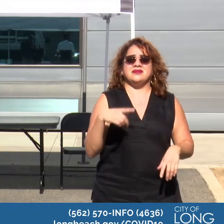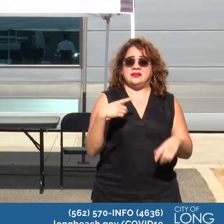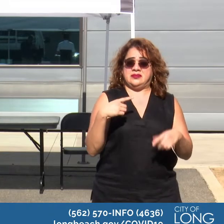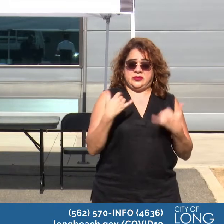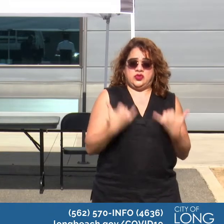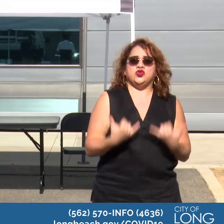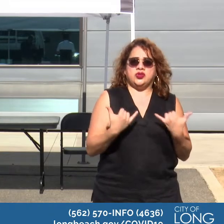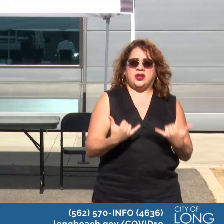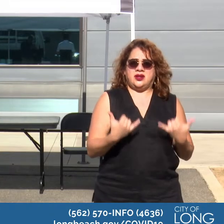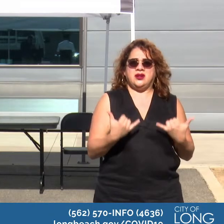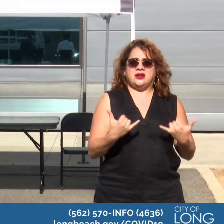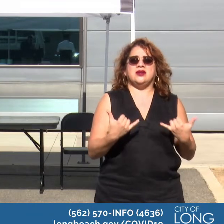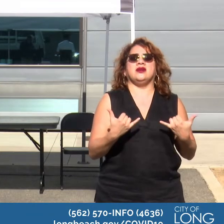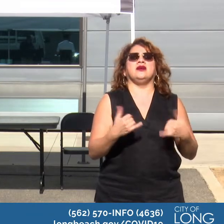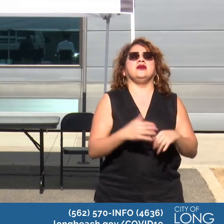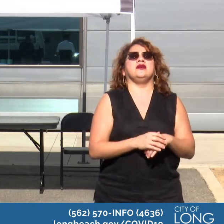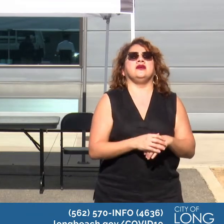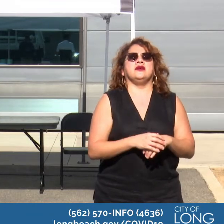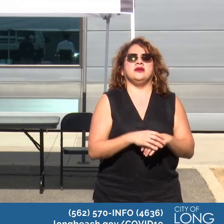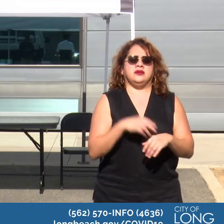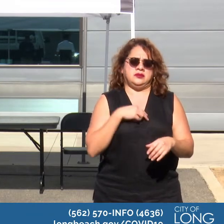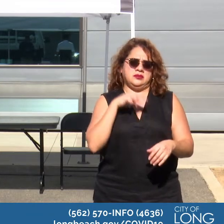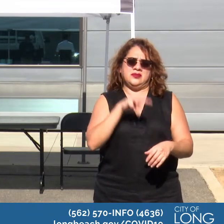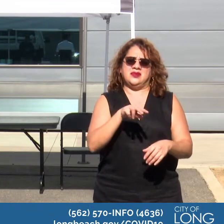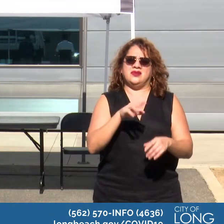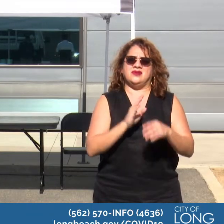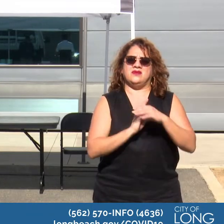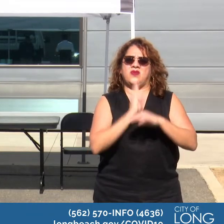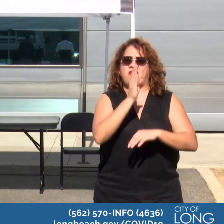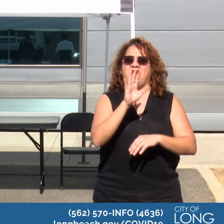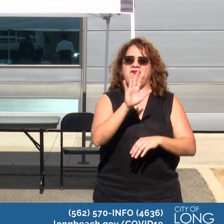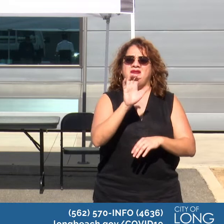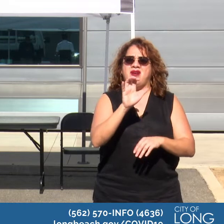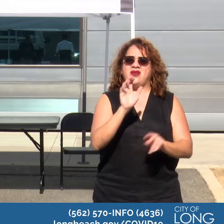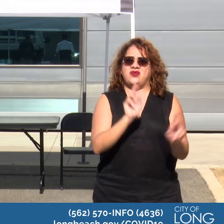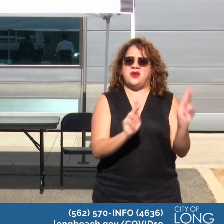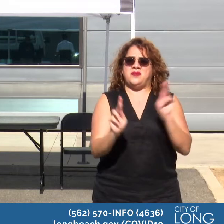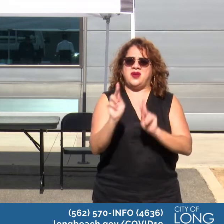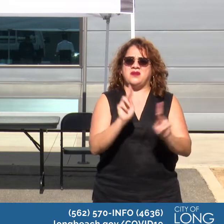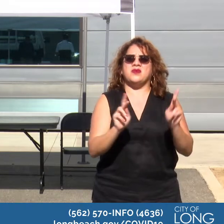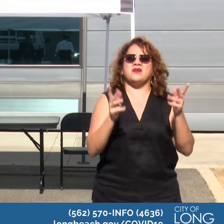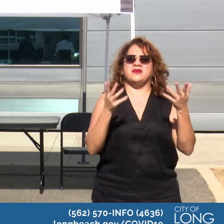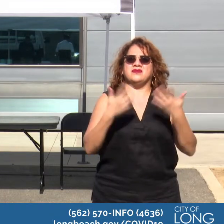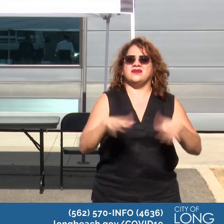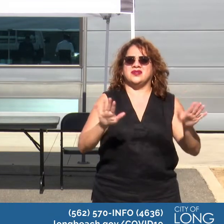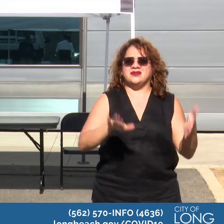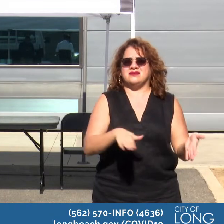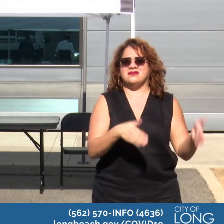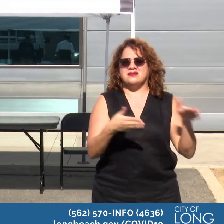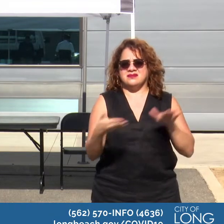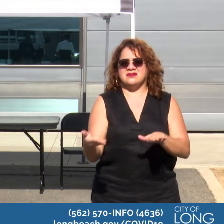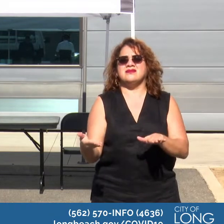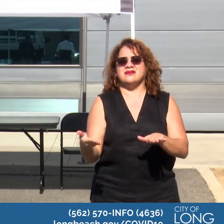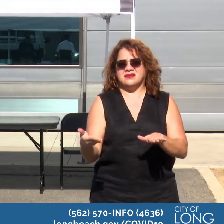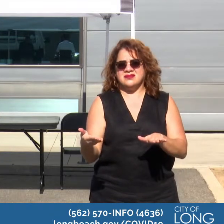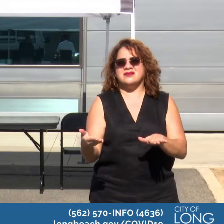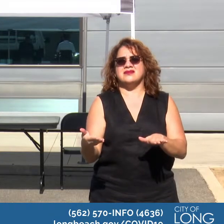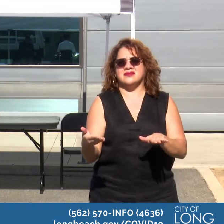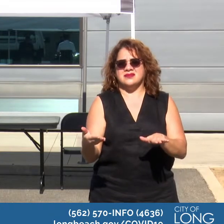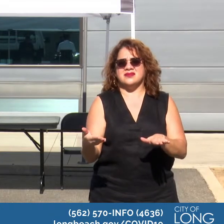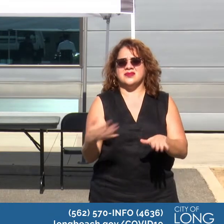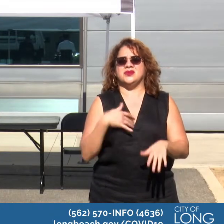of today, we now have over 500 people in our city that have lost their lives to COVID-19. In fact,